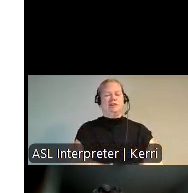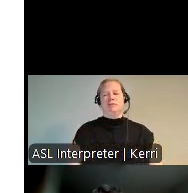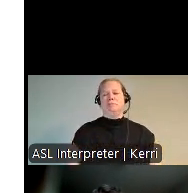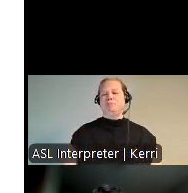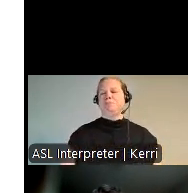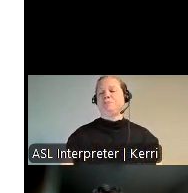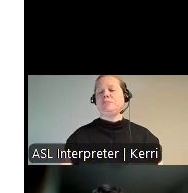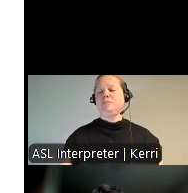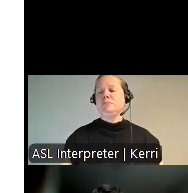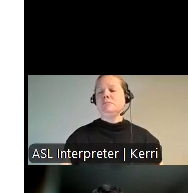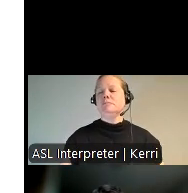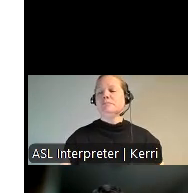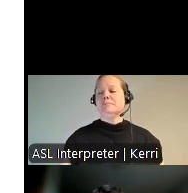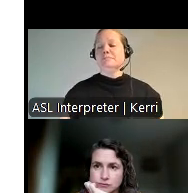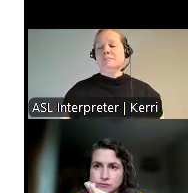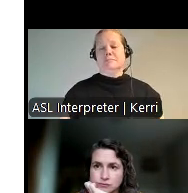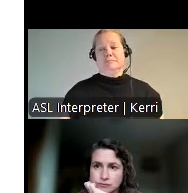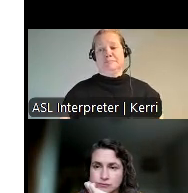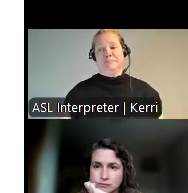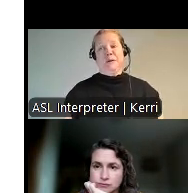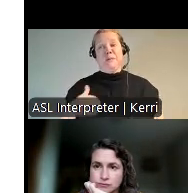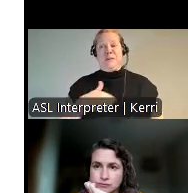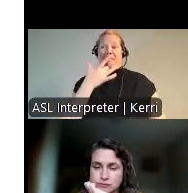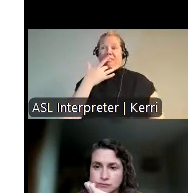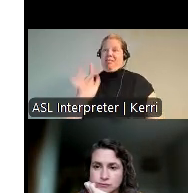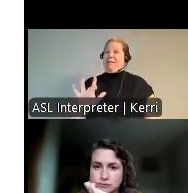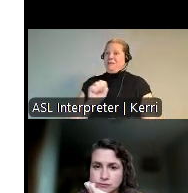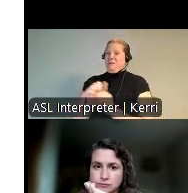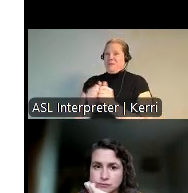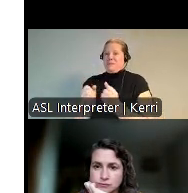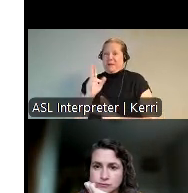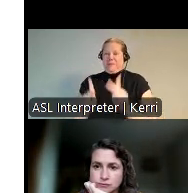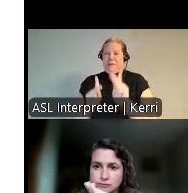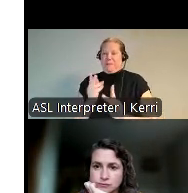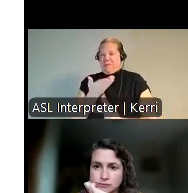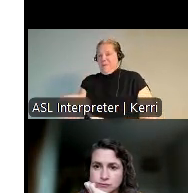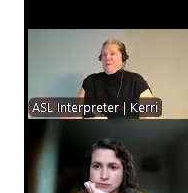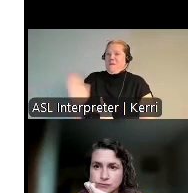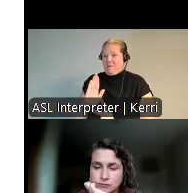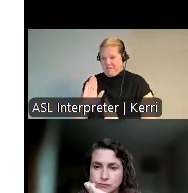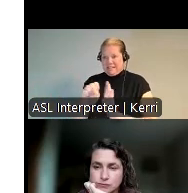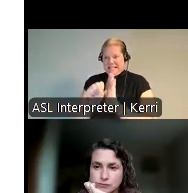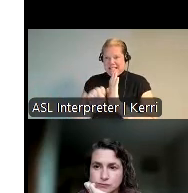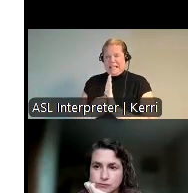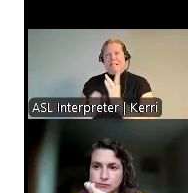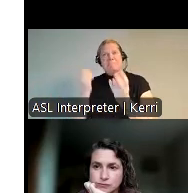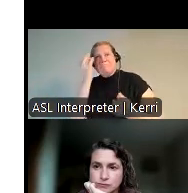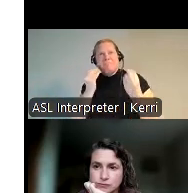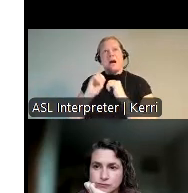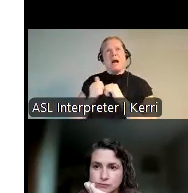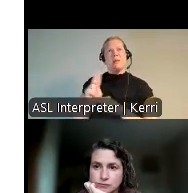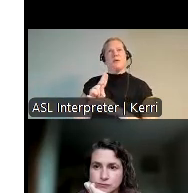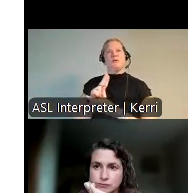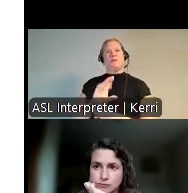the good fortune to be able to work with a number of people from across the state to think about how they can use the